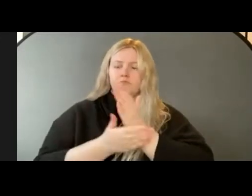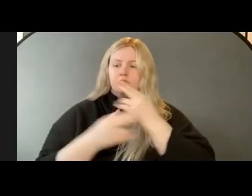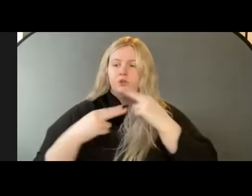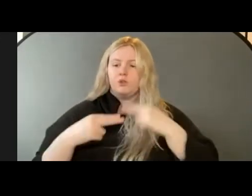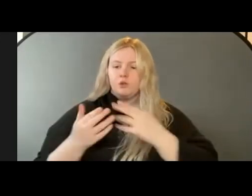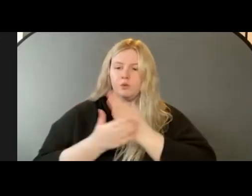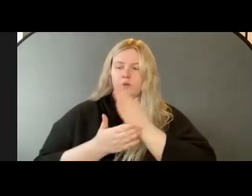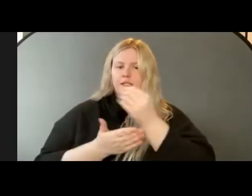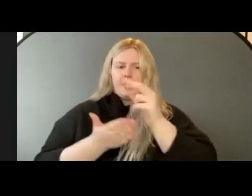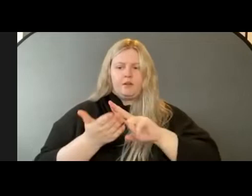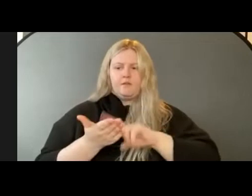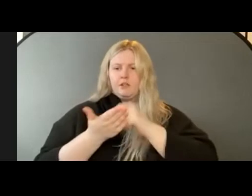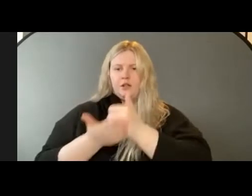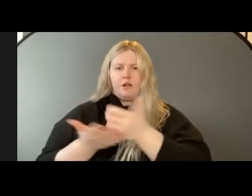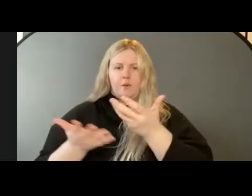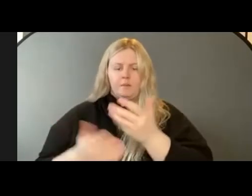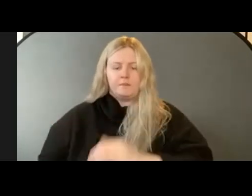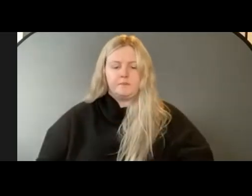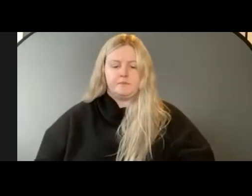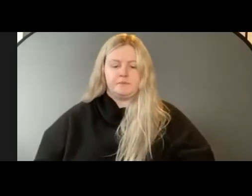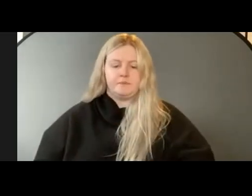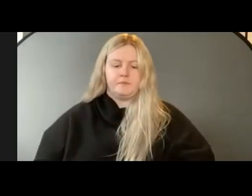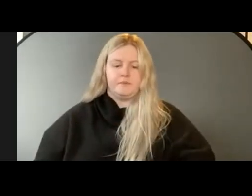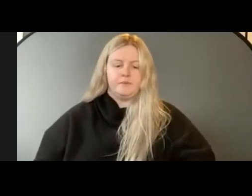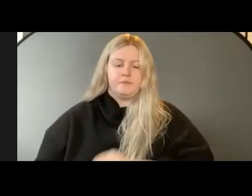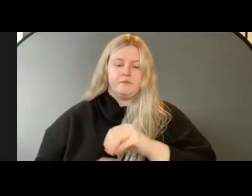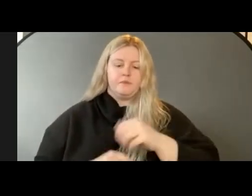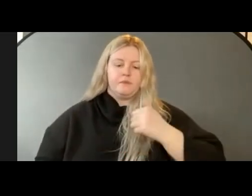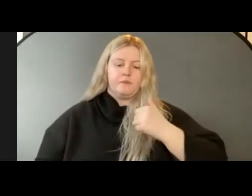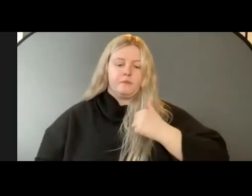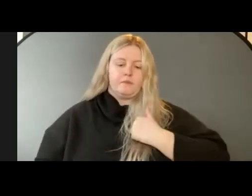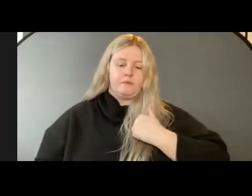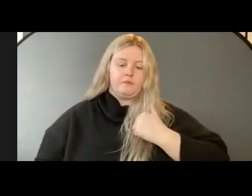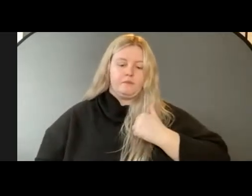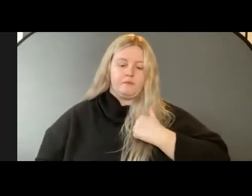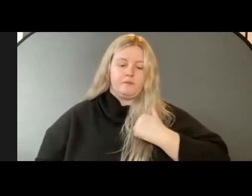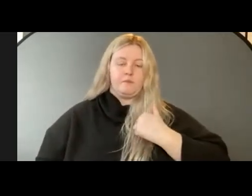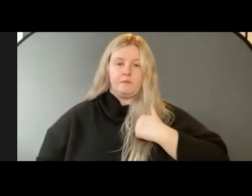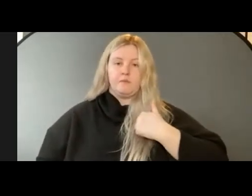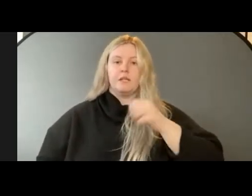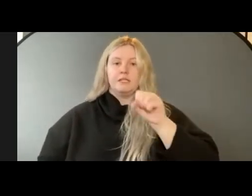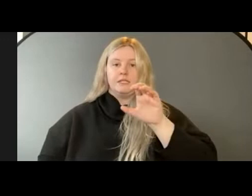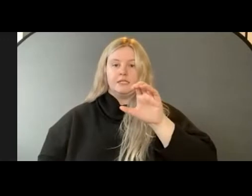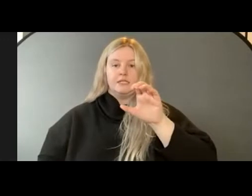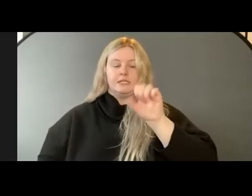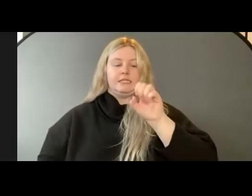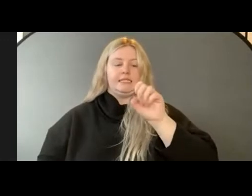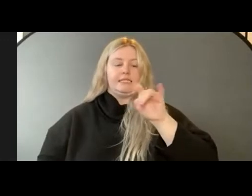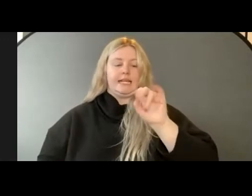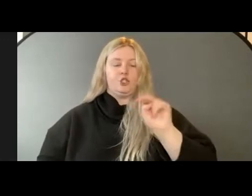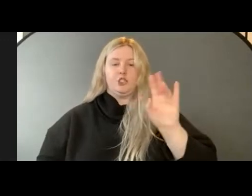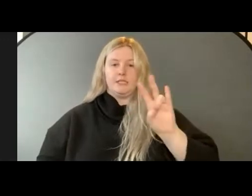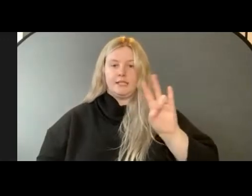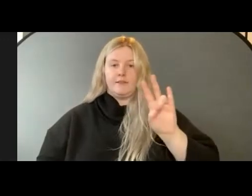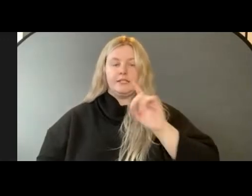help. Now, in Canada, the Charter of Rights and Freedoms, Section 7, notes that everyone has the right to